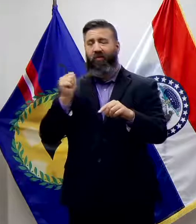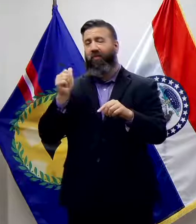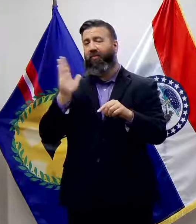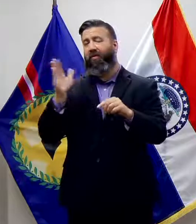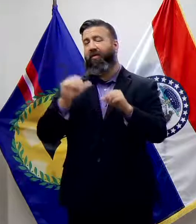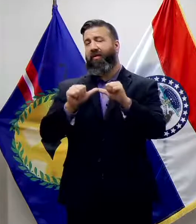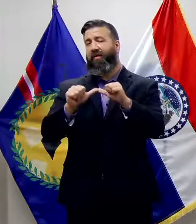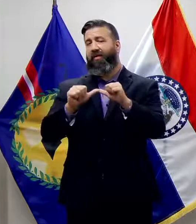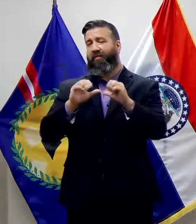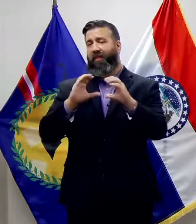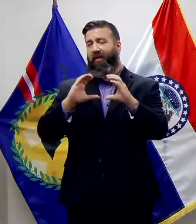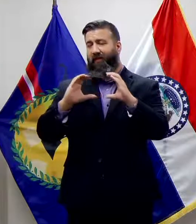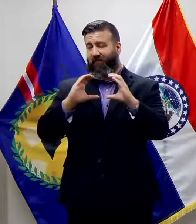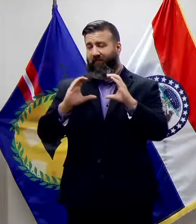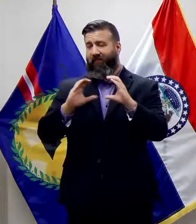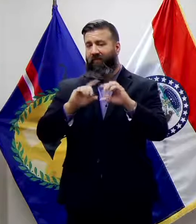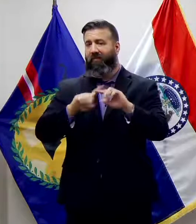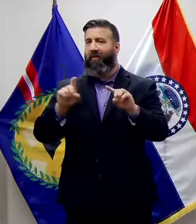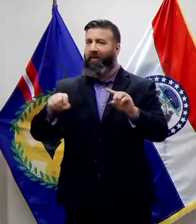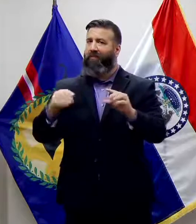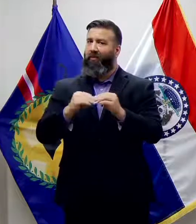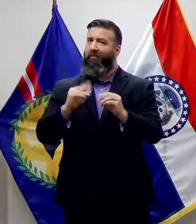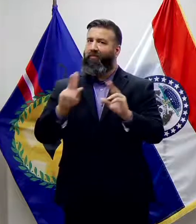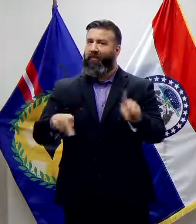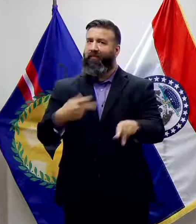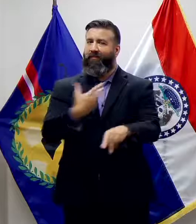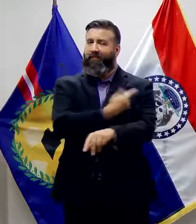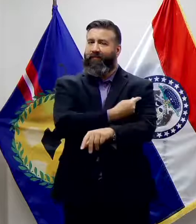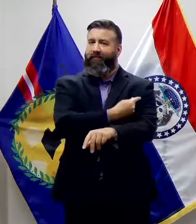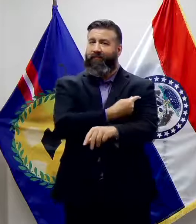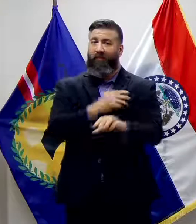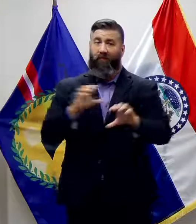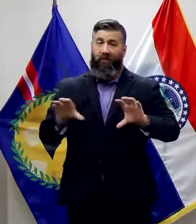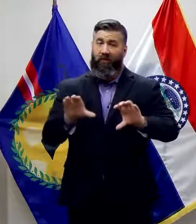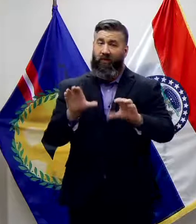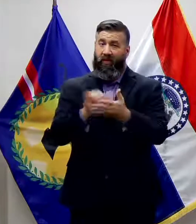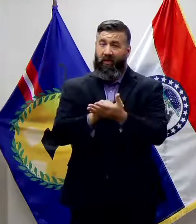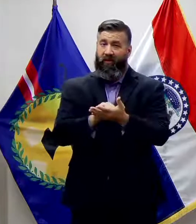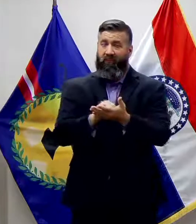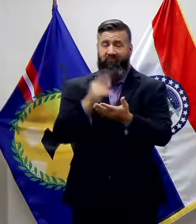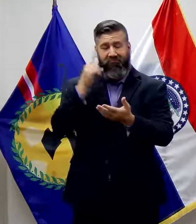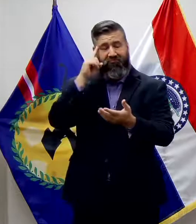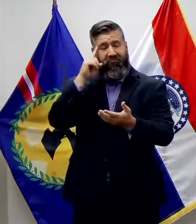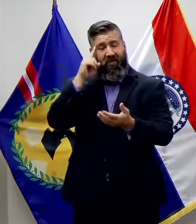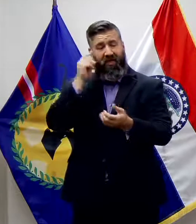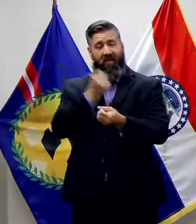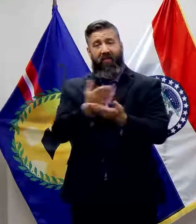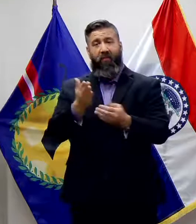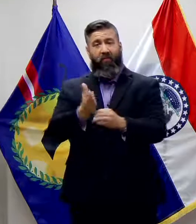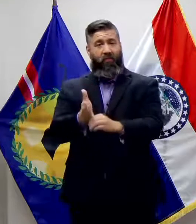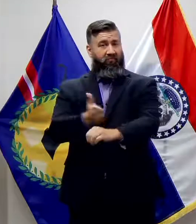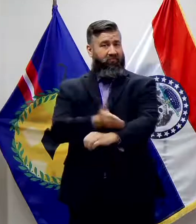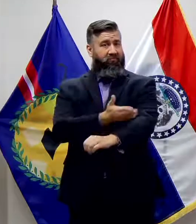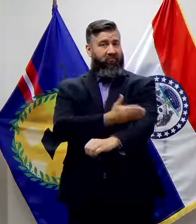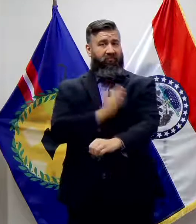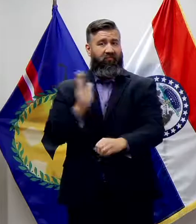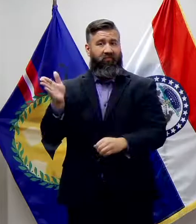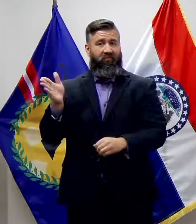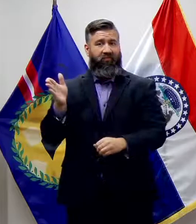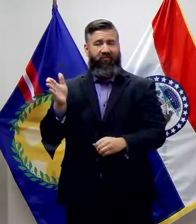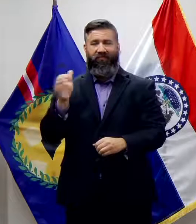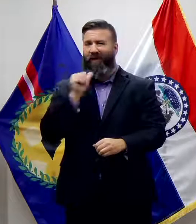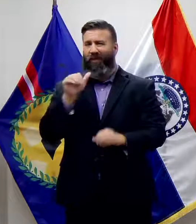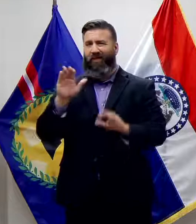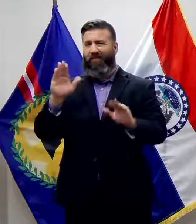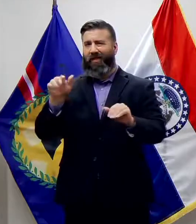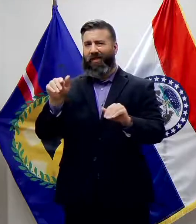conversation. But we really do need to get more people vaccinated. And as we do that, I believe that things are going to get better. I don't expect us to ever go back